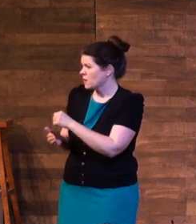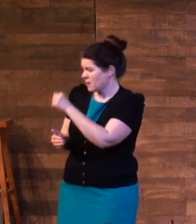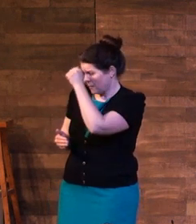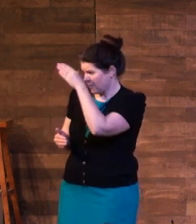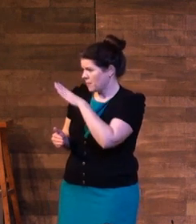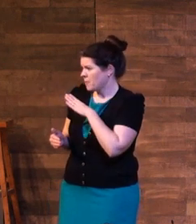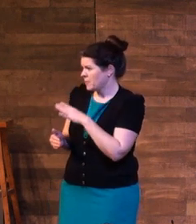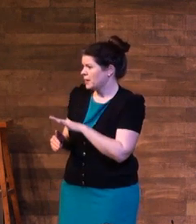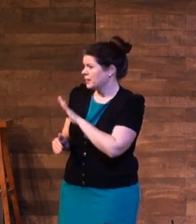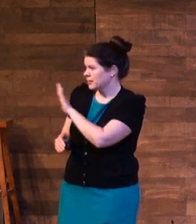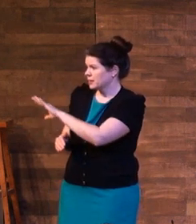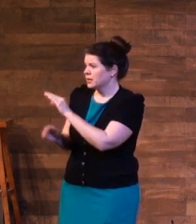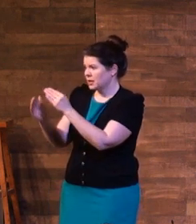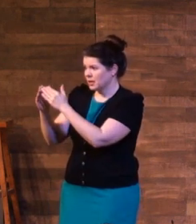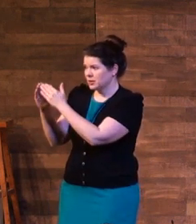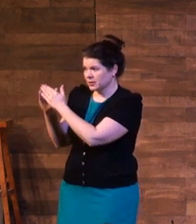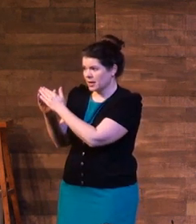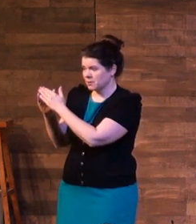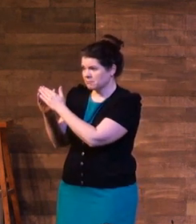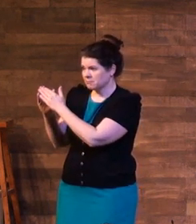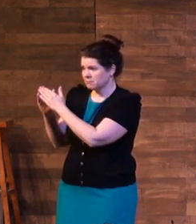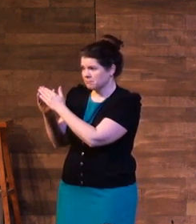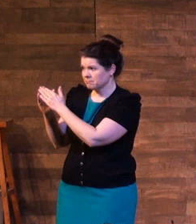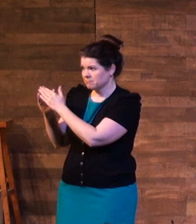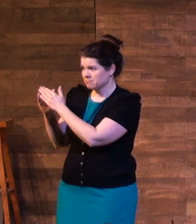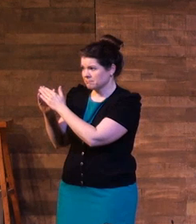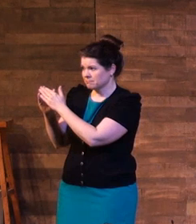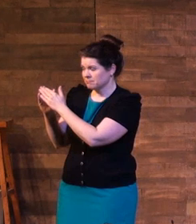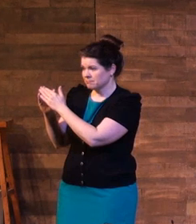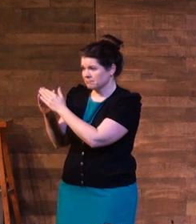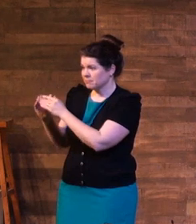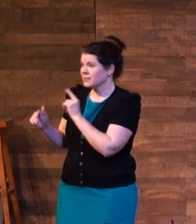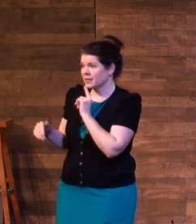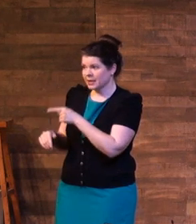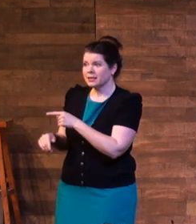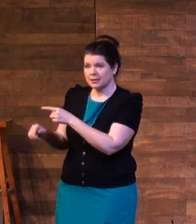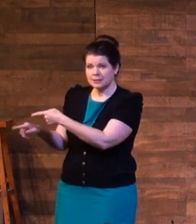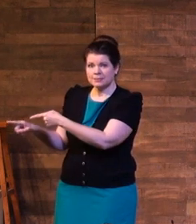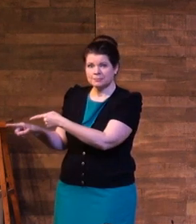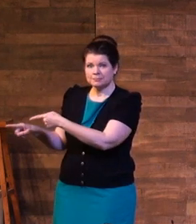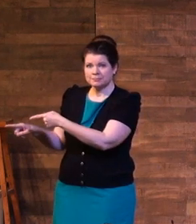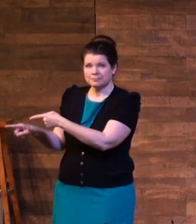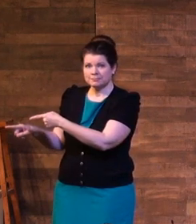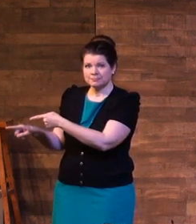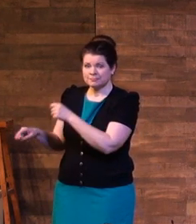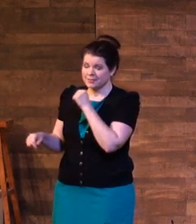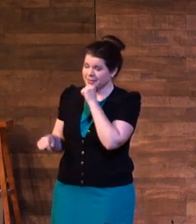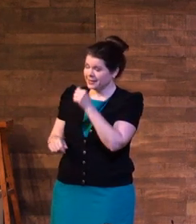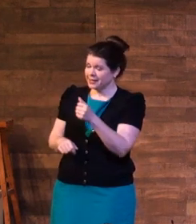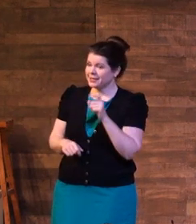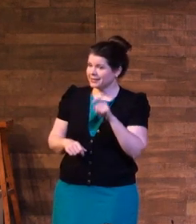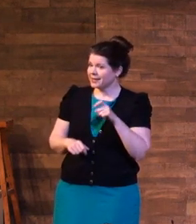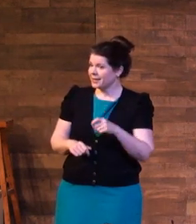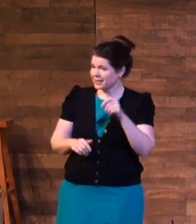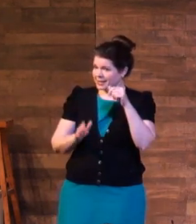And he does those two things. And he didn't need a bunch of signs from God to do that. He was very confident to do that one.